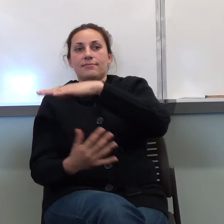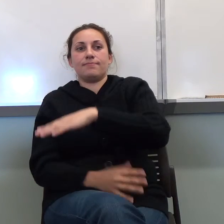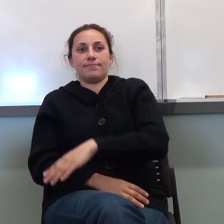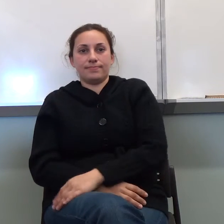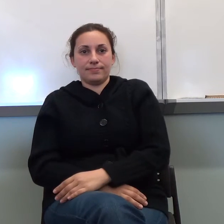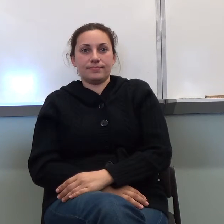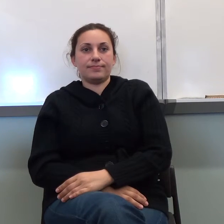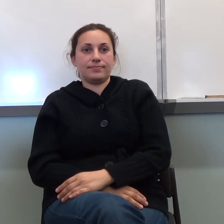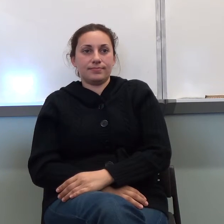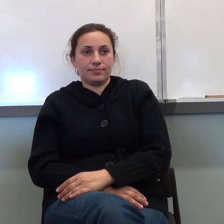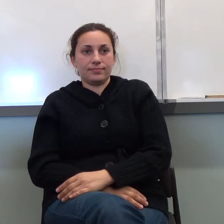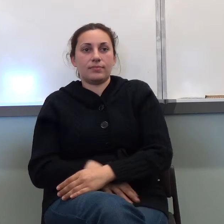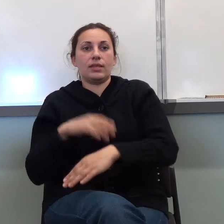fraction.